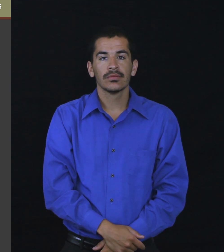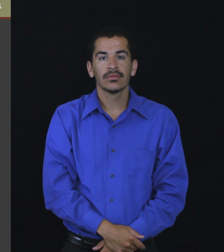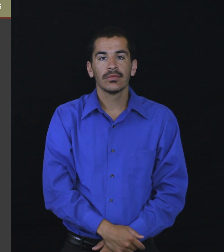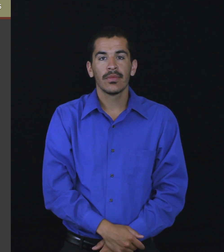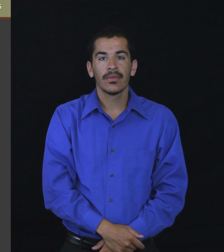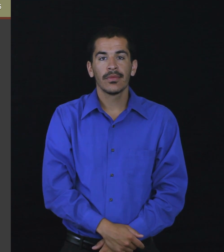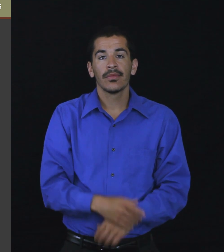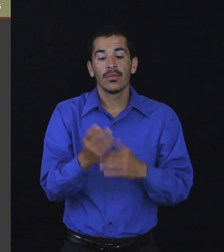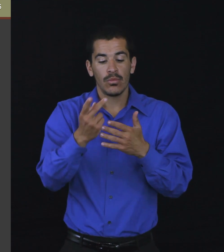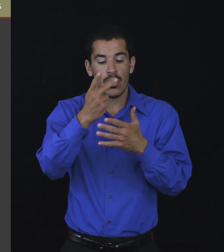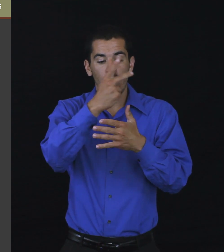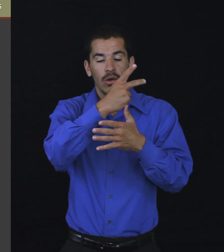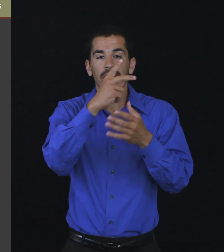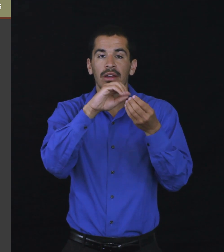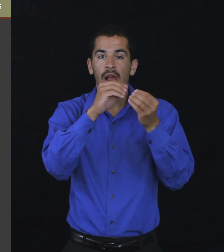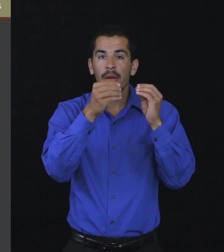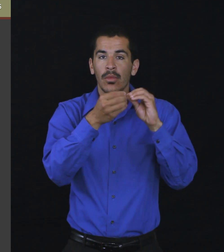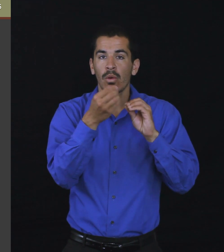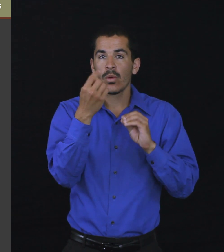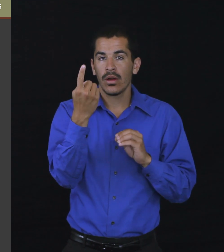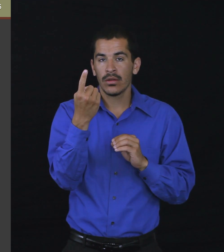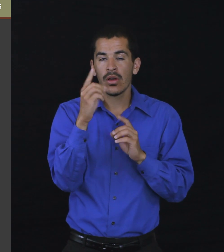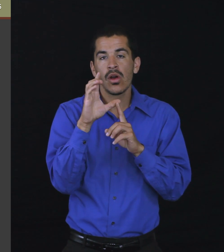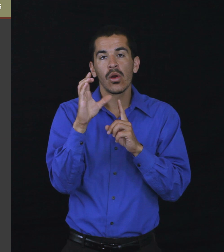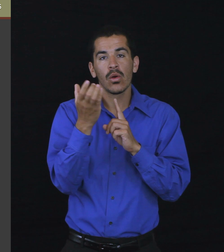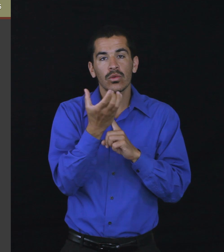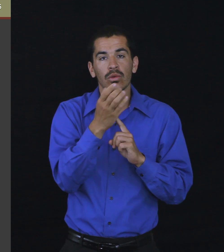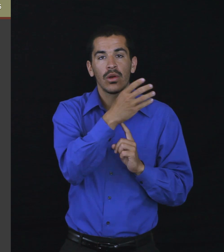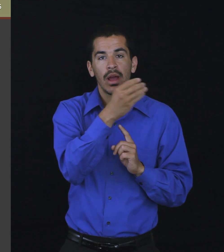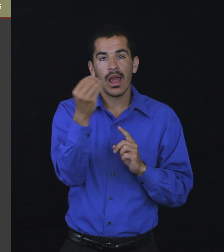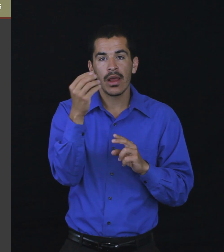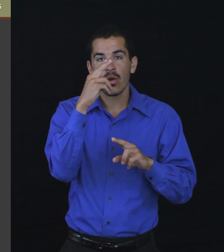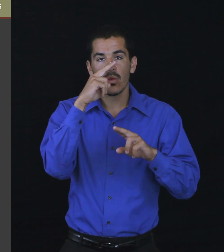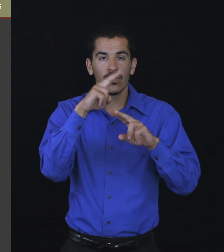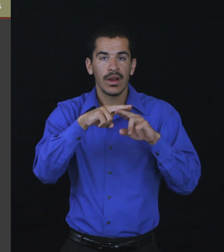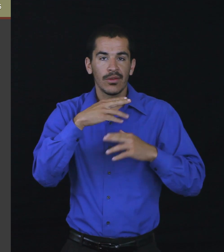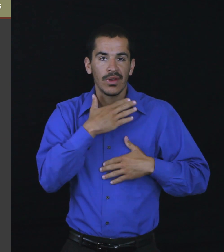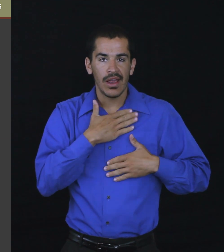Priority 1, cultural and recreational,